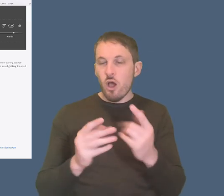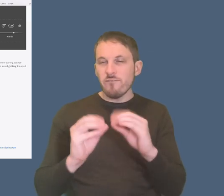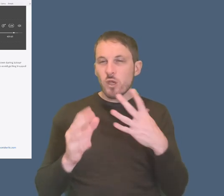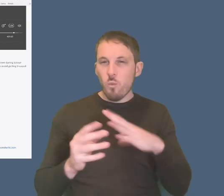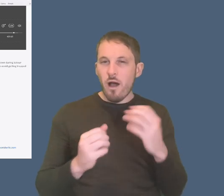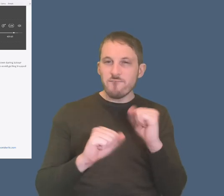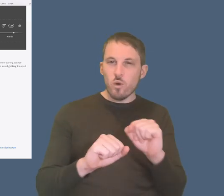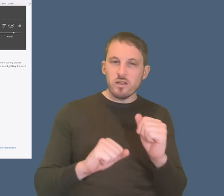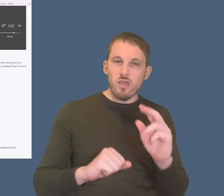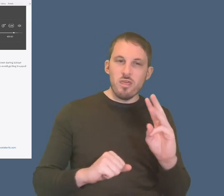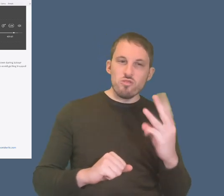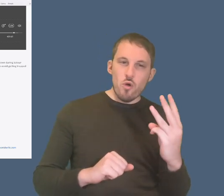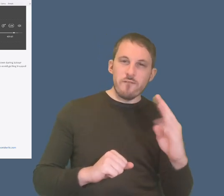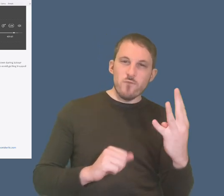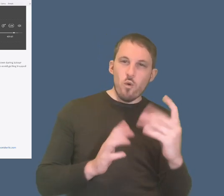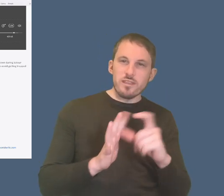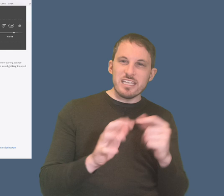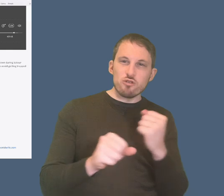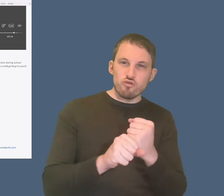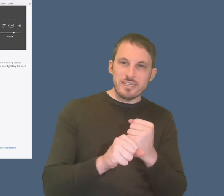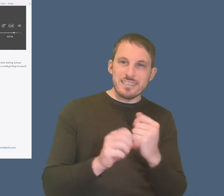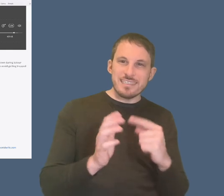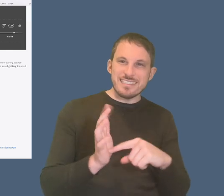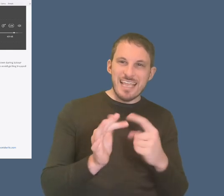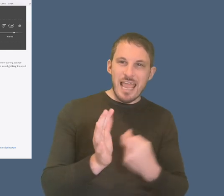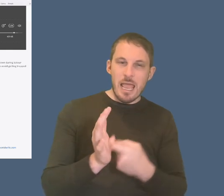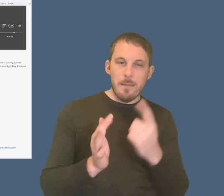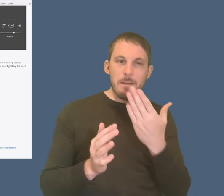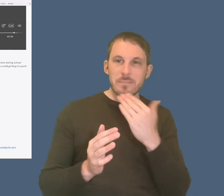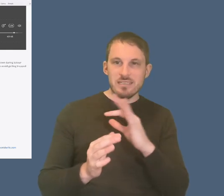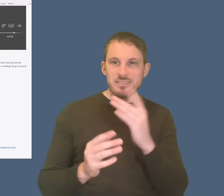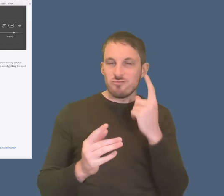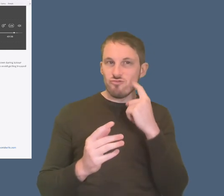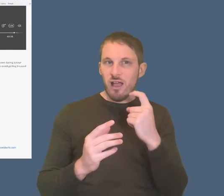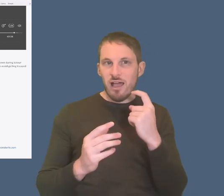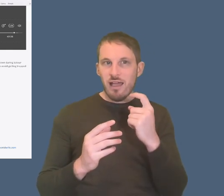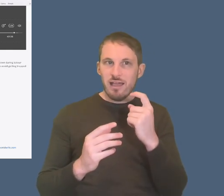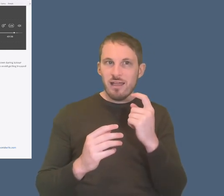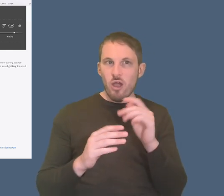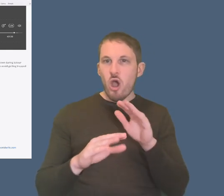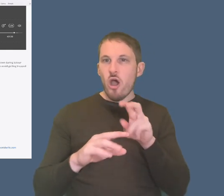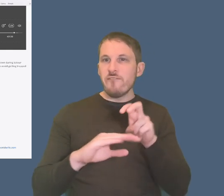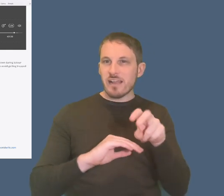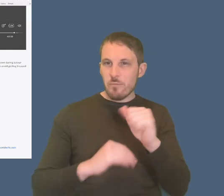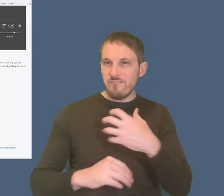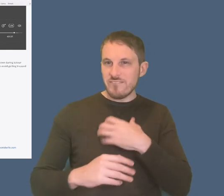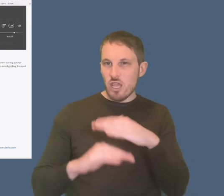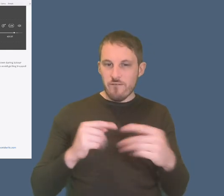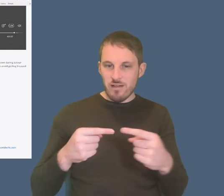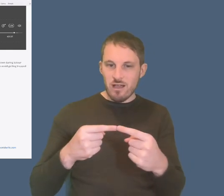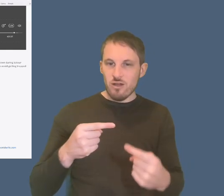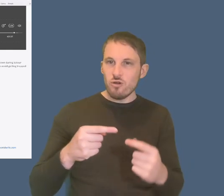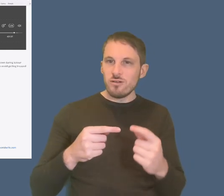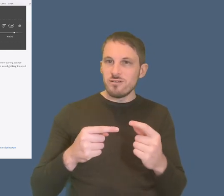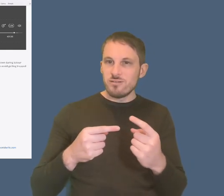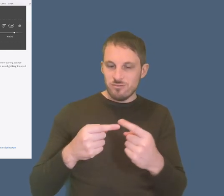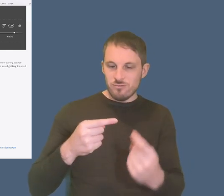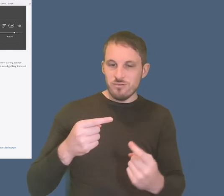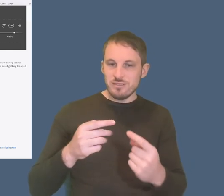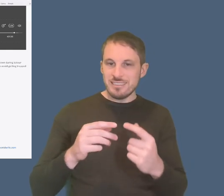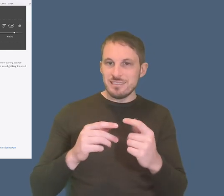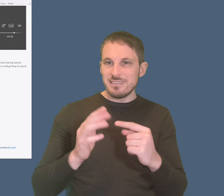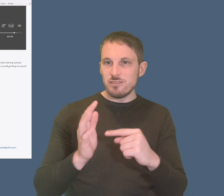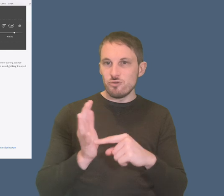degree tears, but let's reduce fear around perineal trauma. The other thing that they've noticed is that and this is